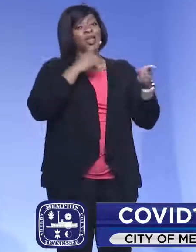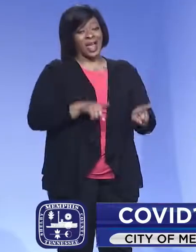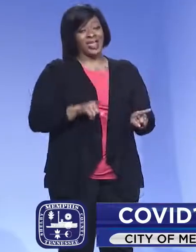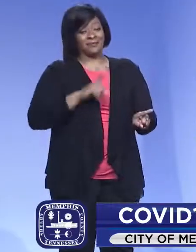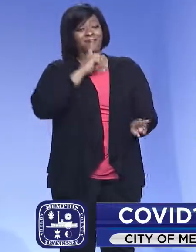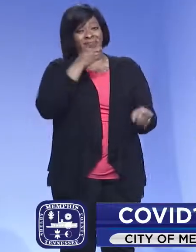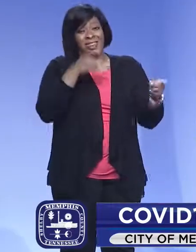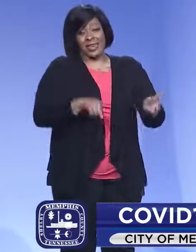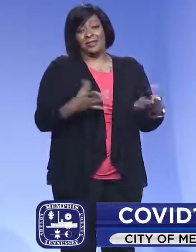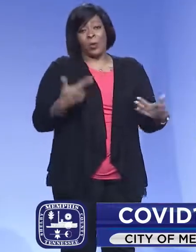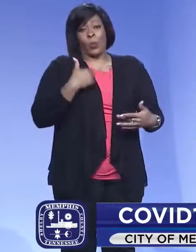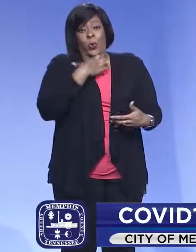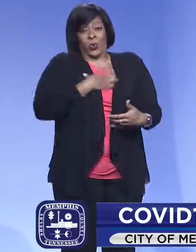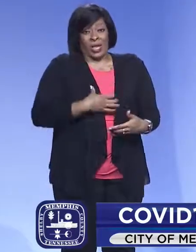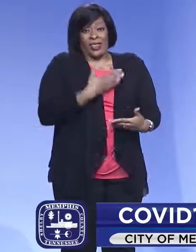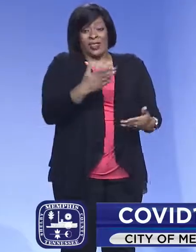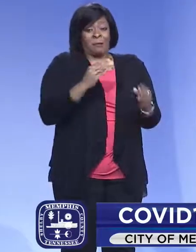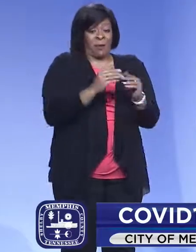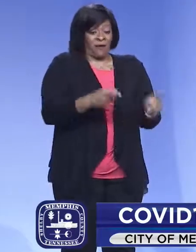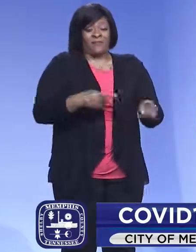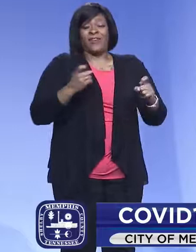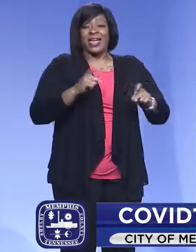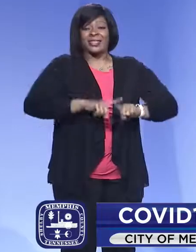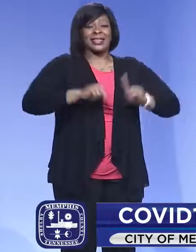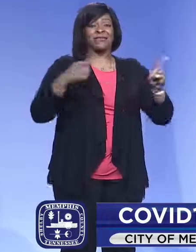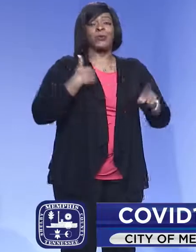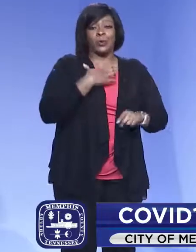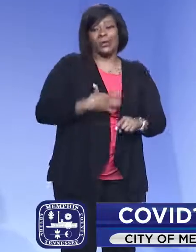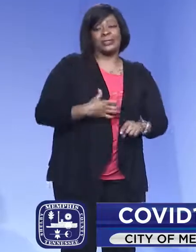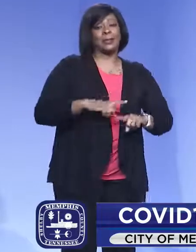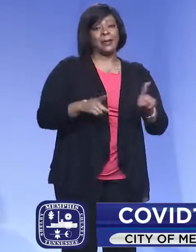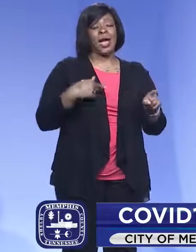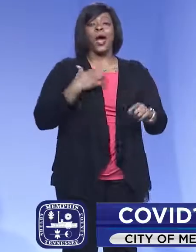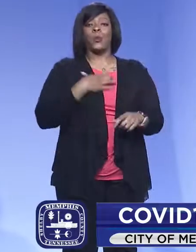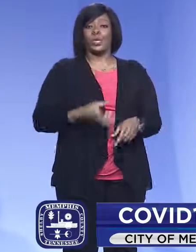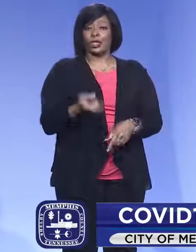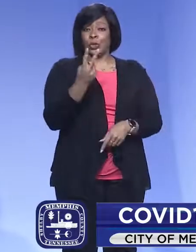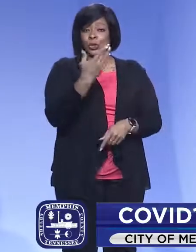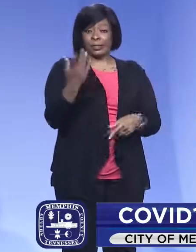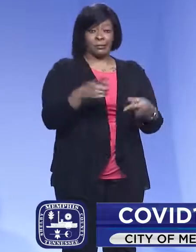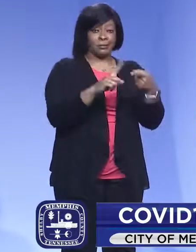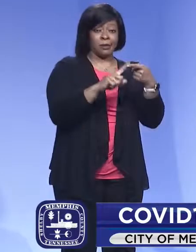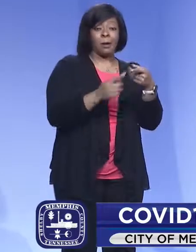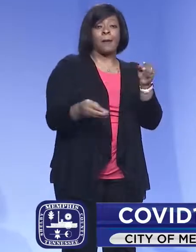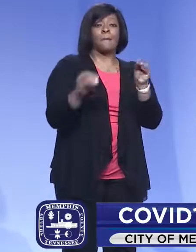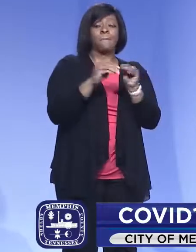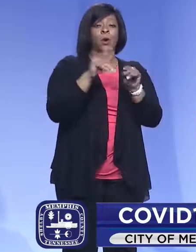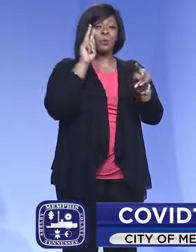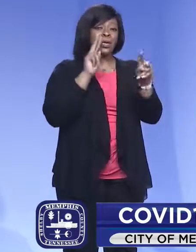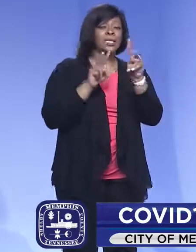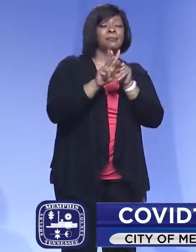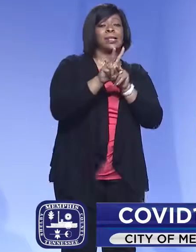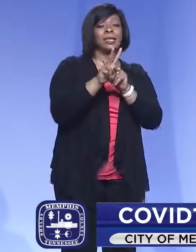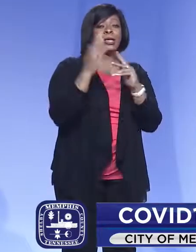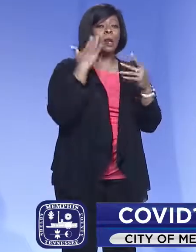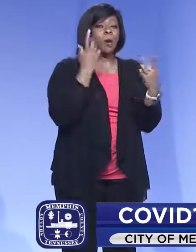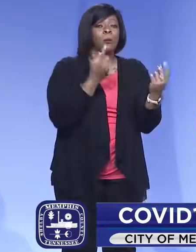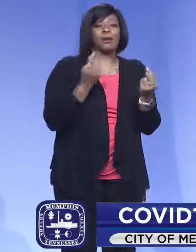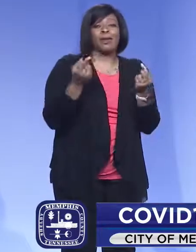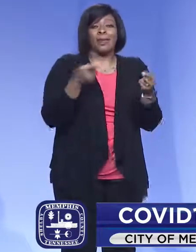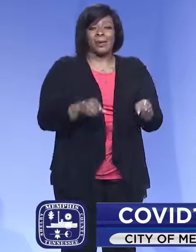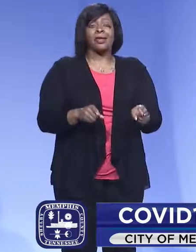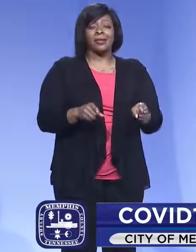we can always wish for things to be different. And so I would wish for two things. One is more predictability.